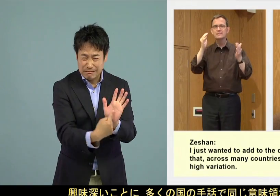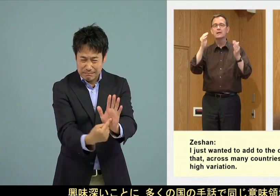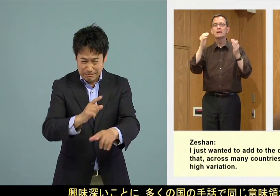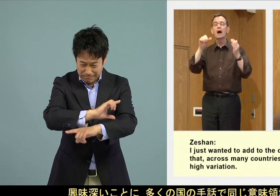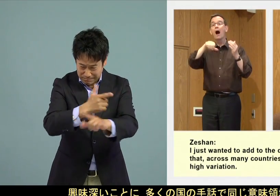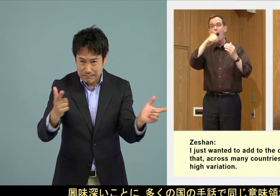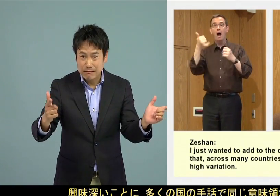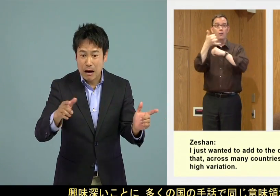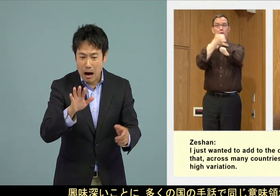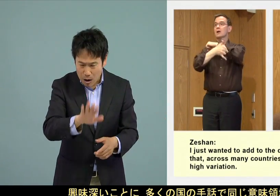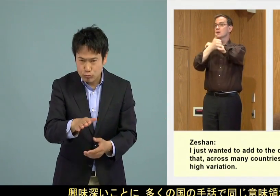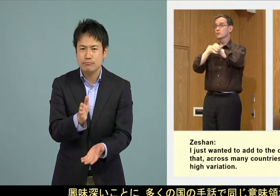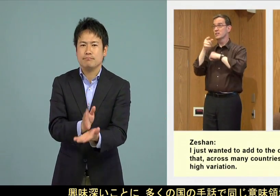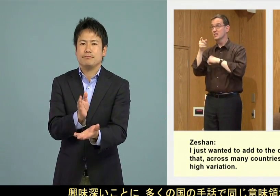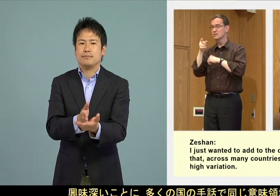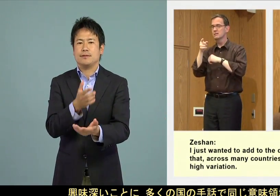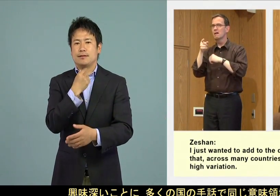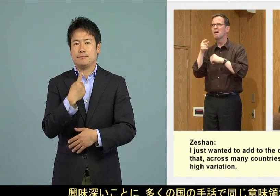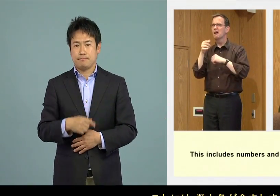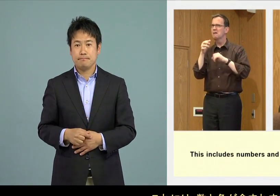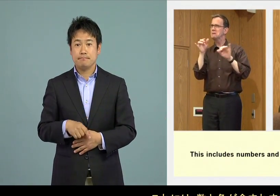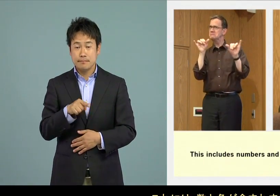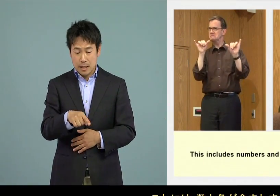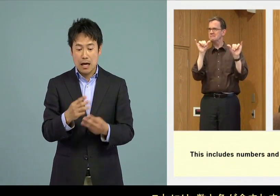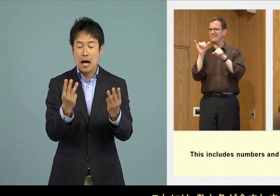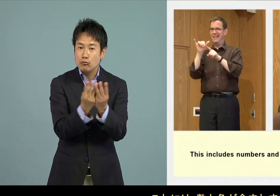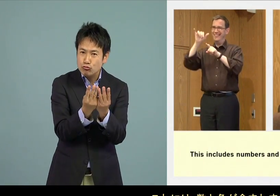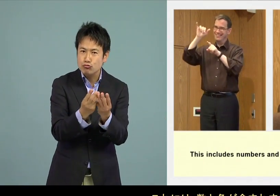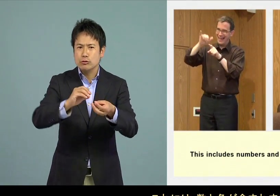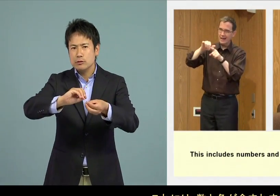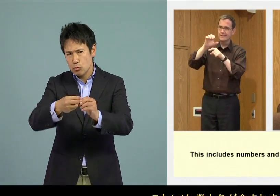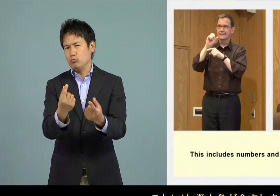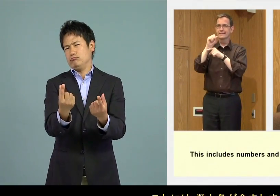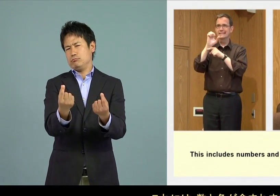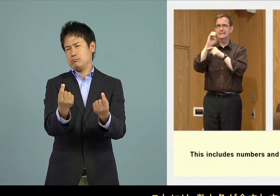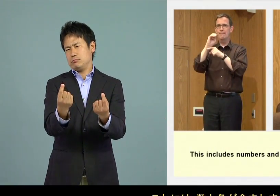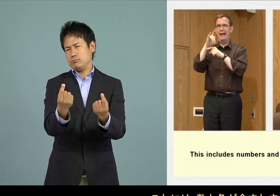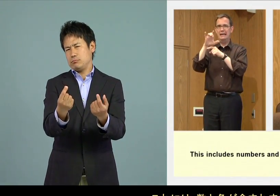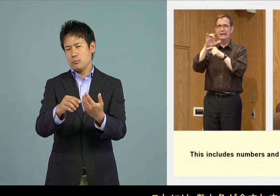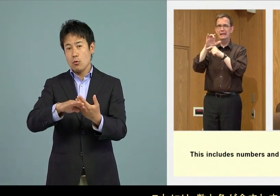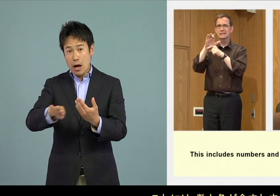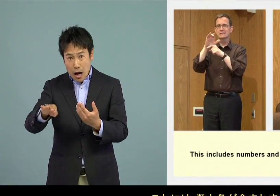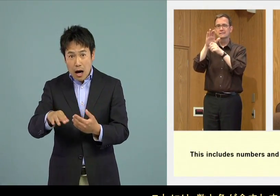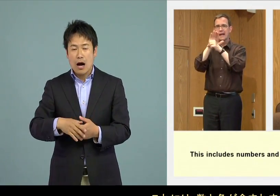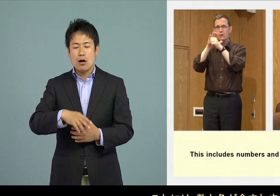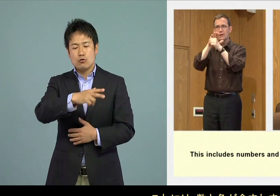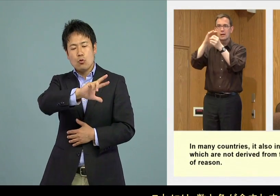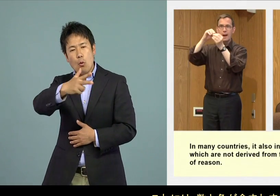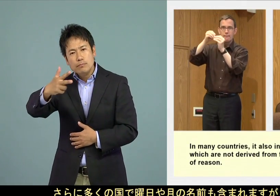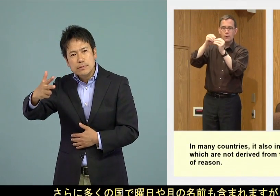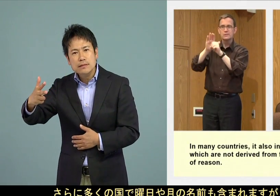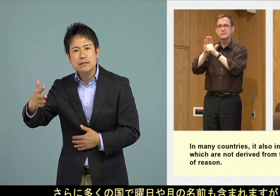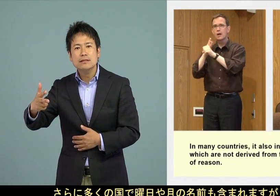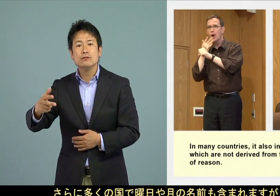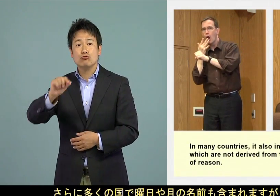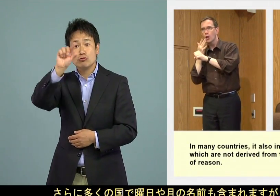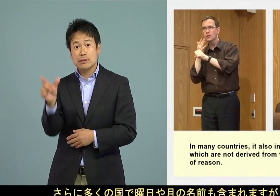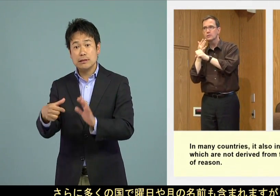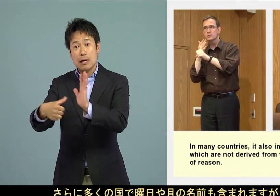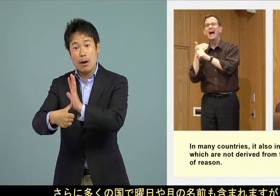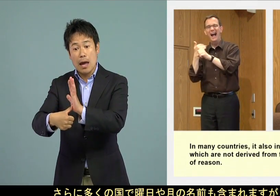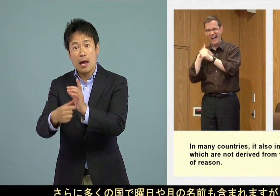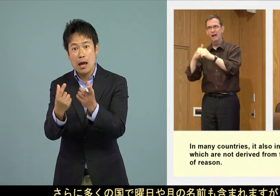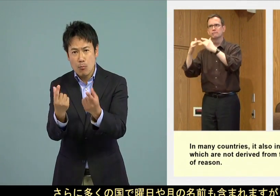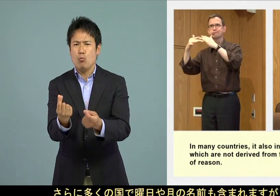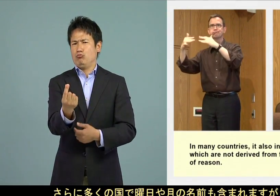areas repeatedly have high variation, and it includes the numbers, it includes the colors, it also